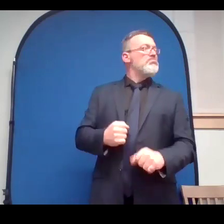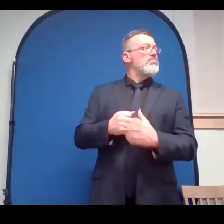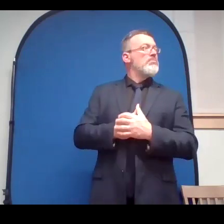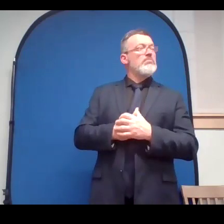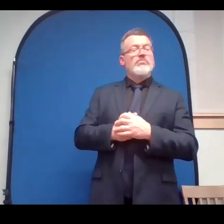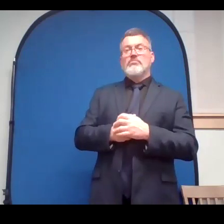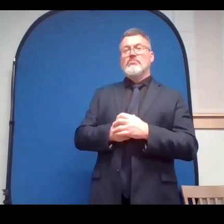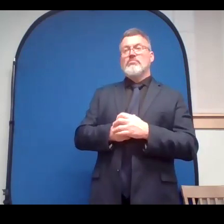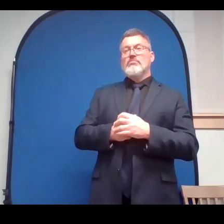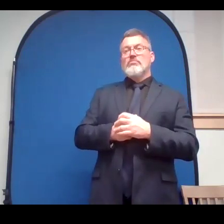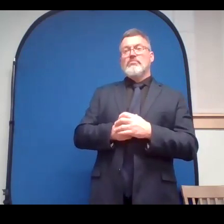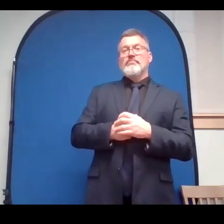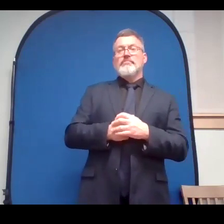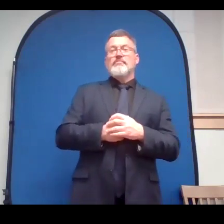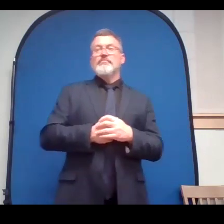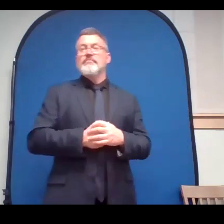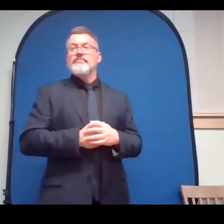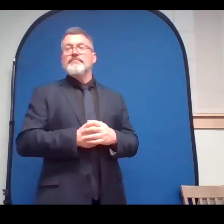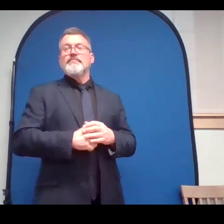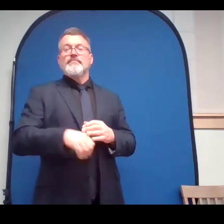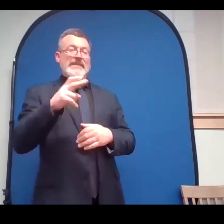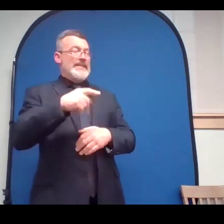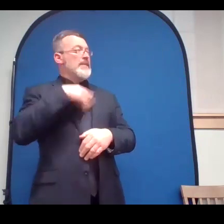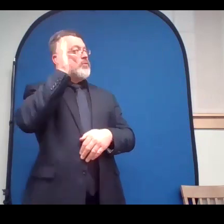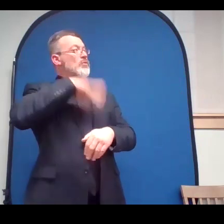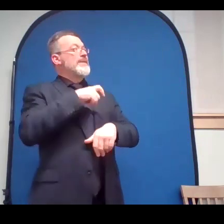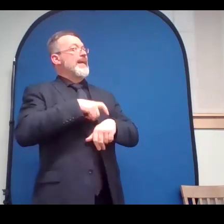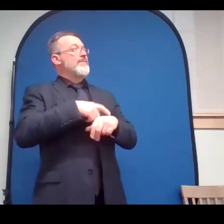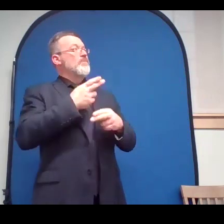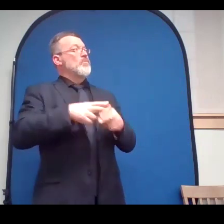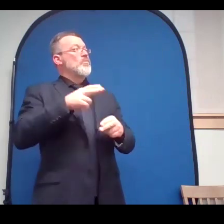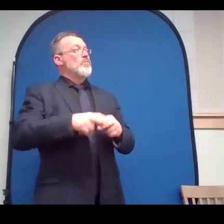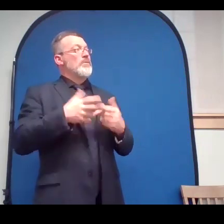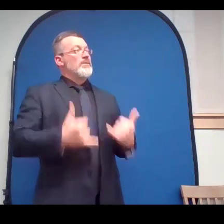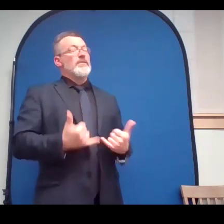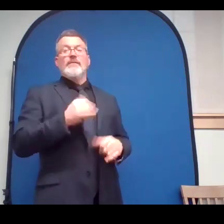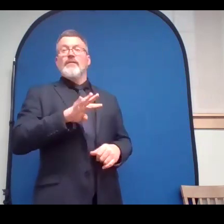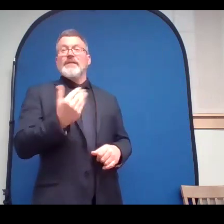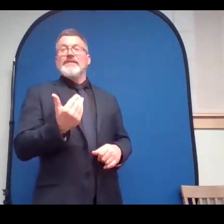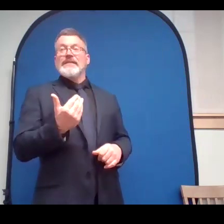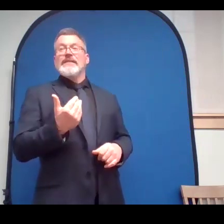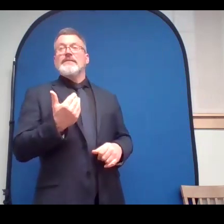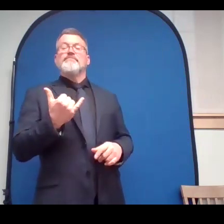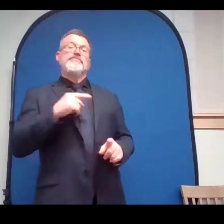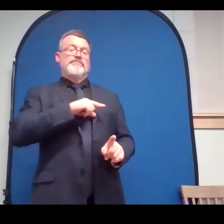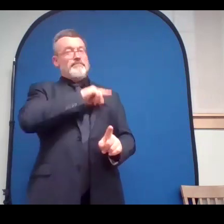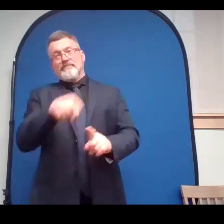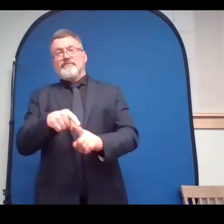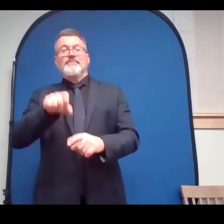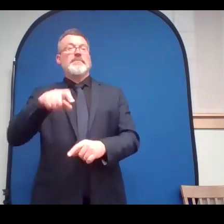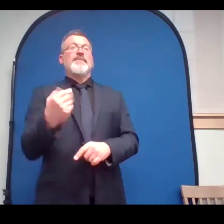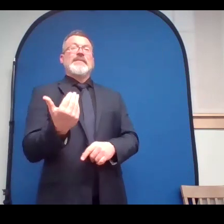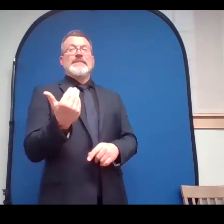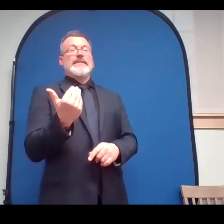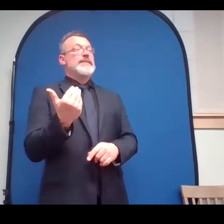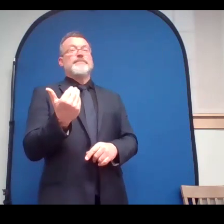just in terms of the time here, I want to get to the events of September 15th. We possibly take our